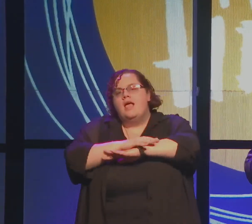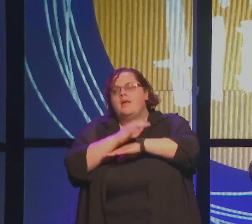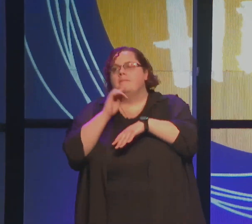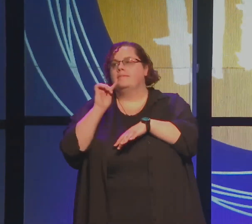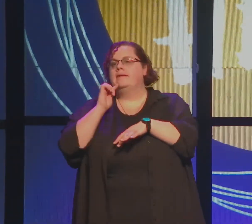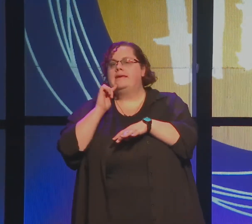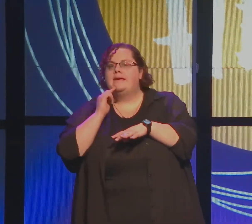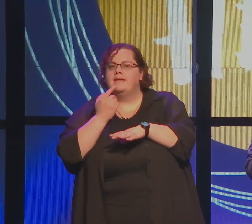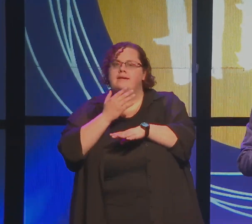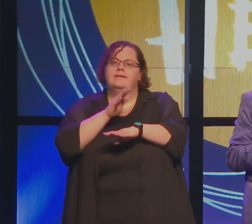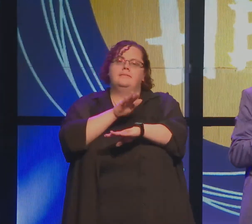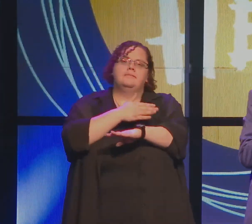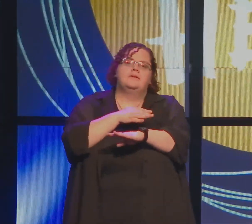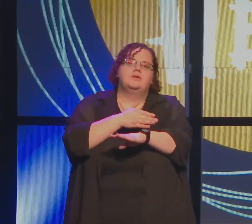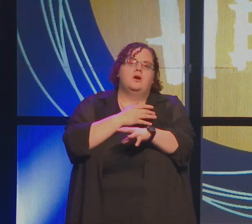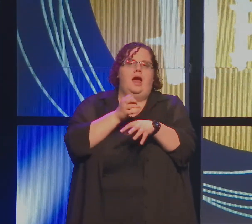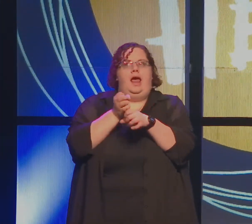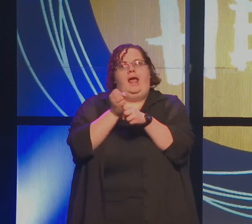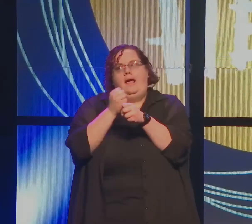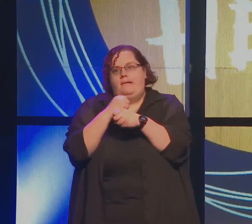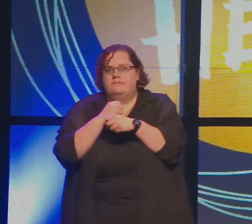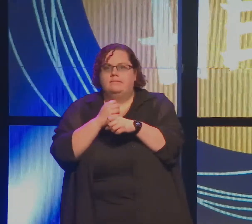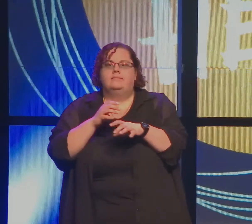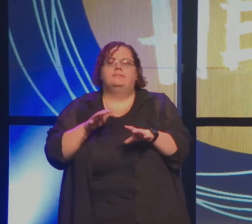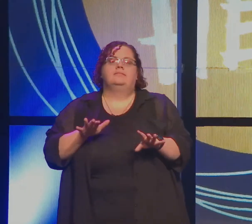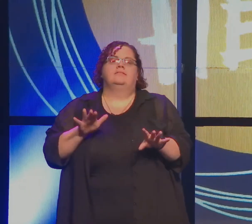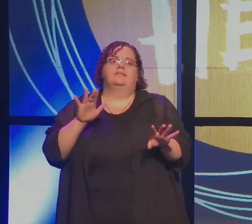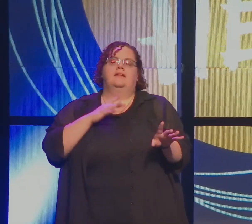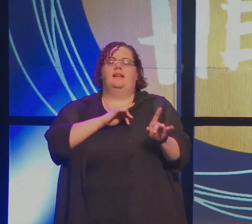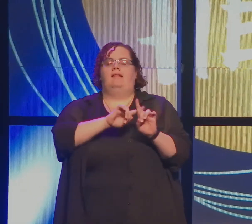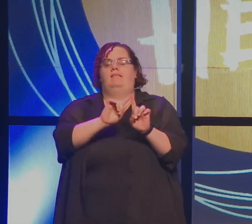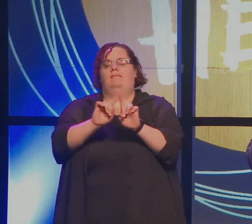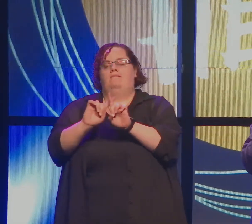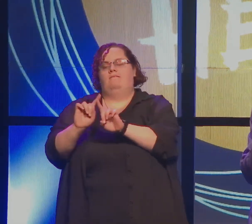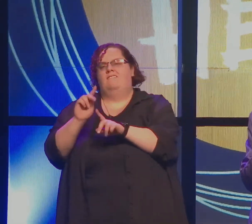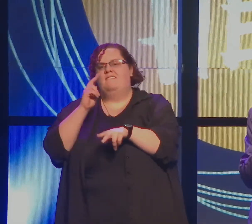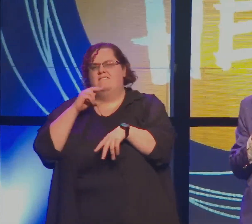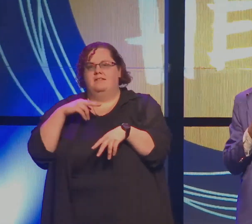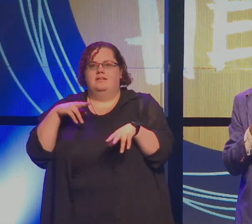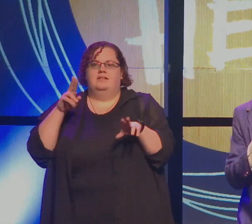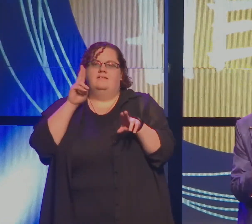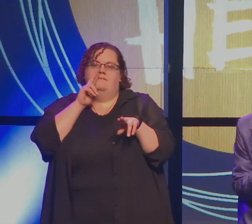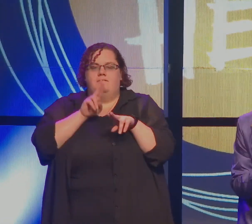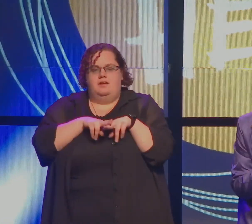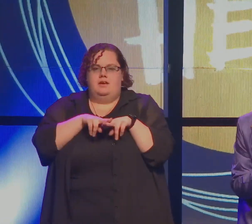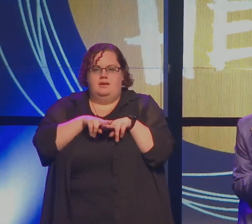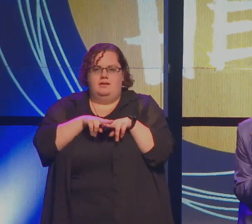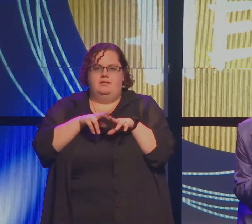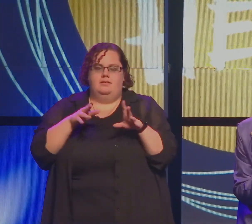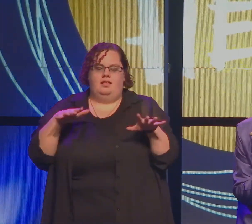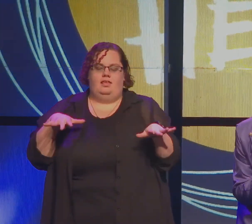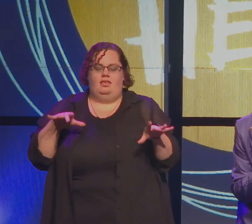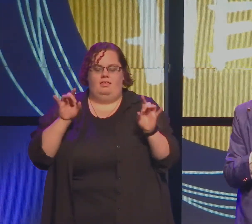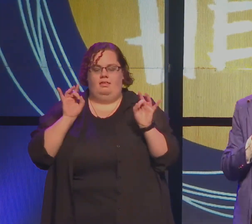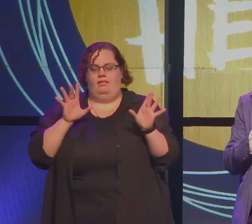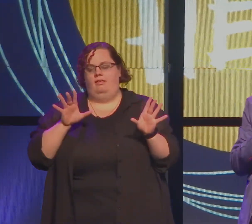candy, music, crafts, all kinds of fun.